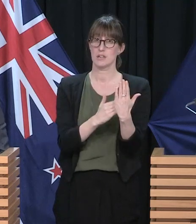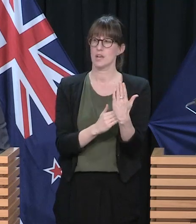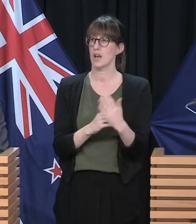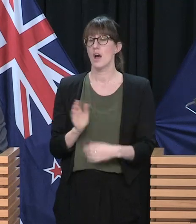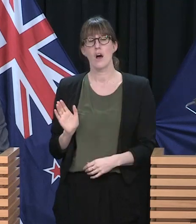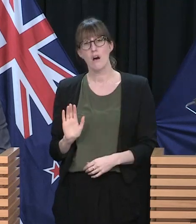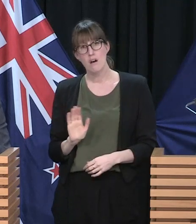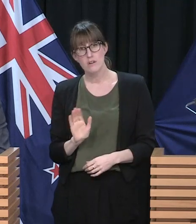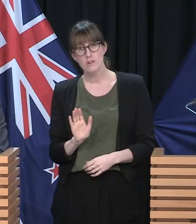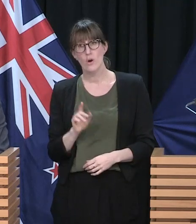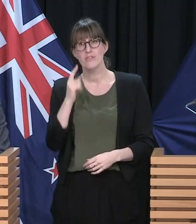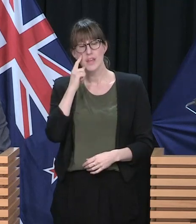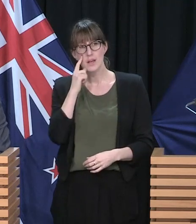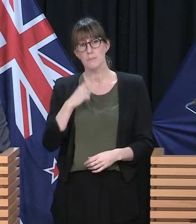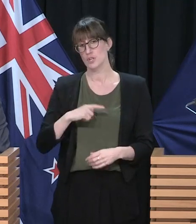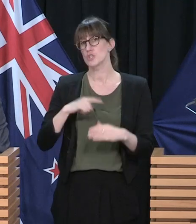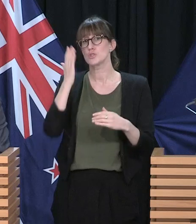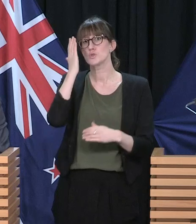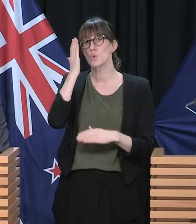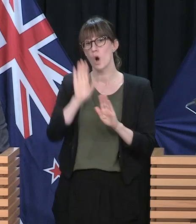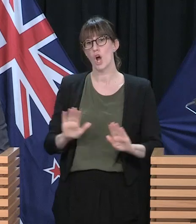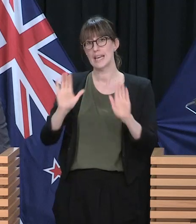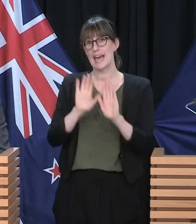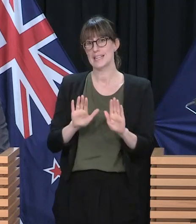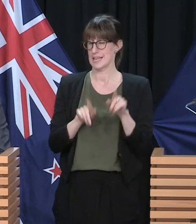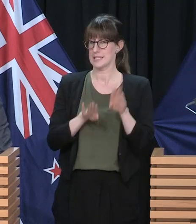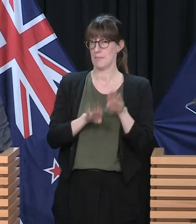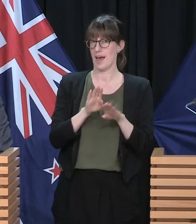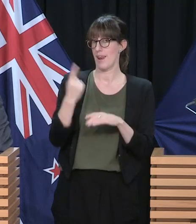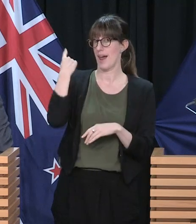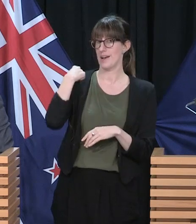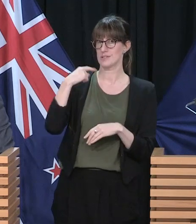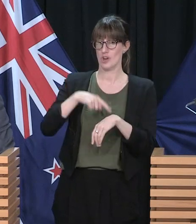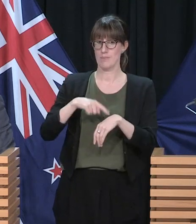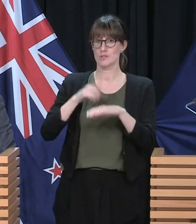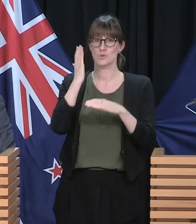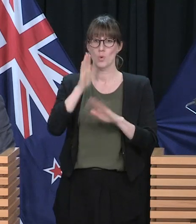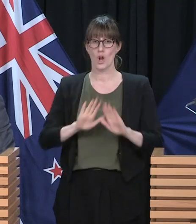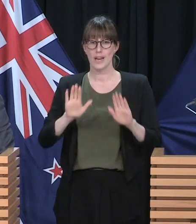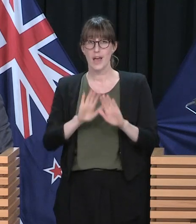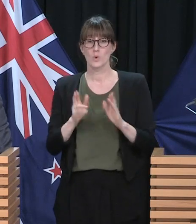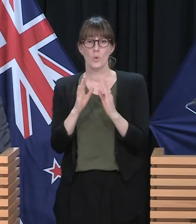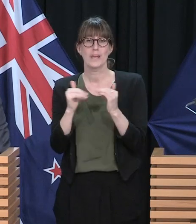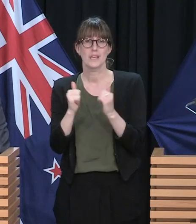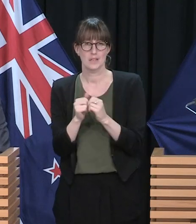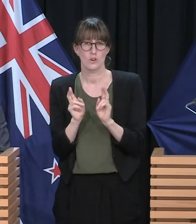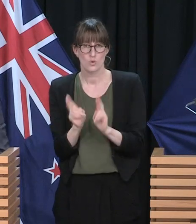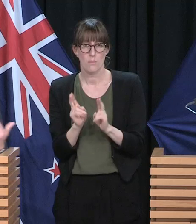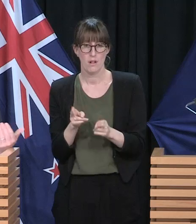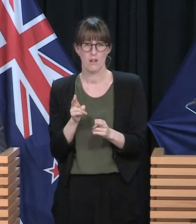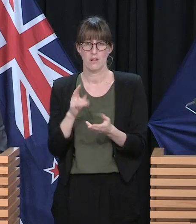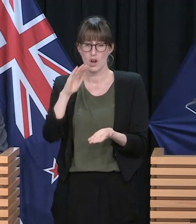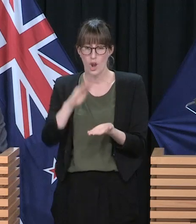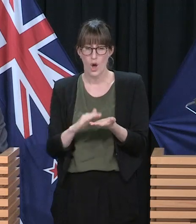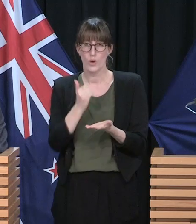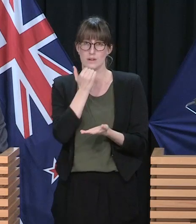see a lower. We saw a downturn in the last school holidays. We typically see a downturn in the weekends. So I think